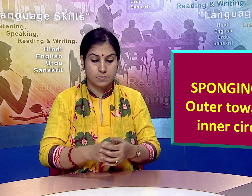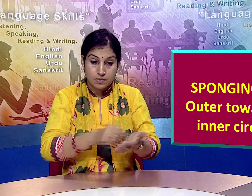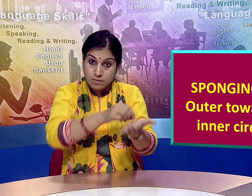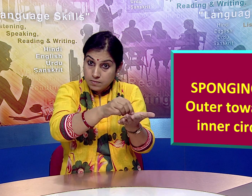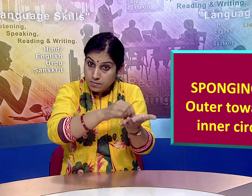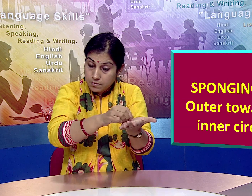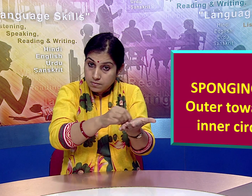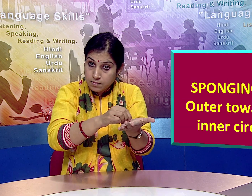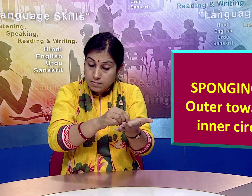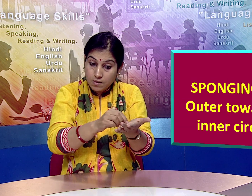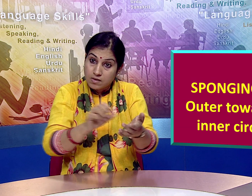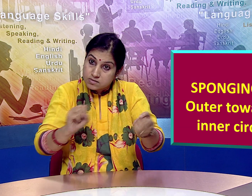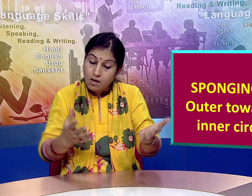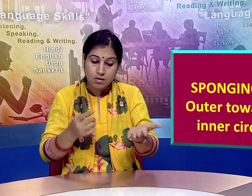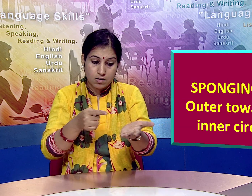starting from its outer corners